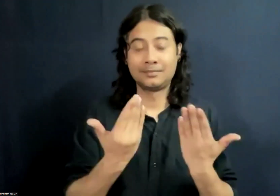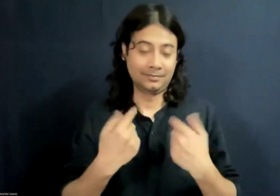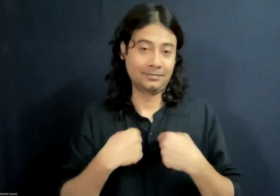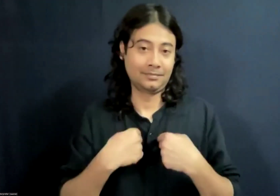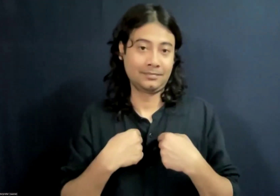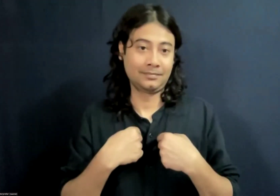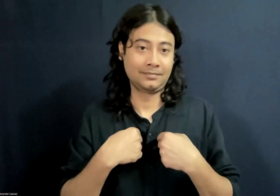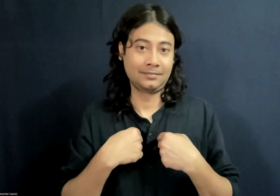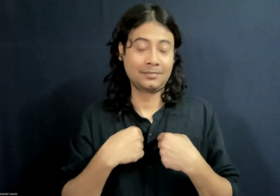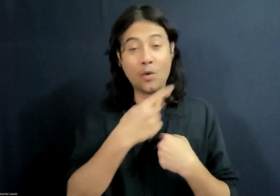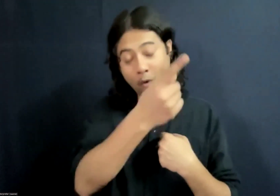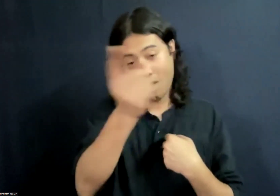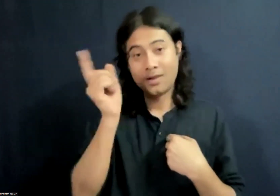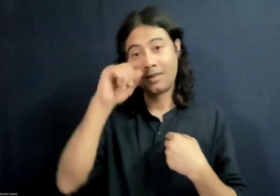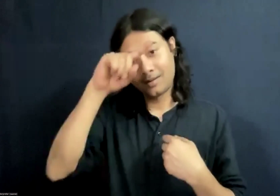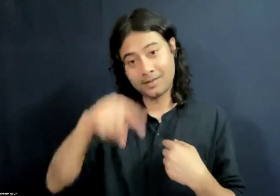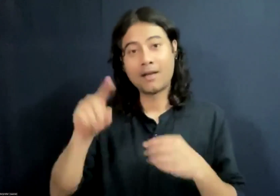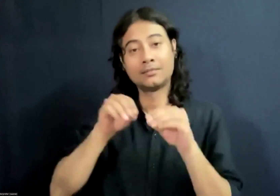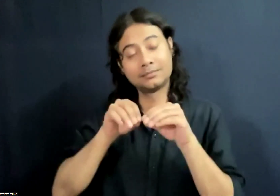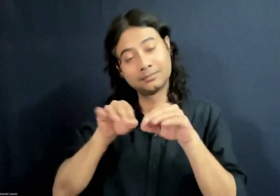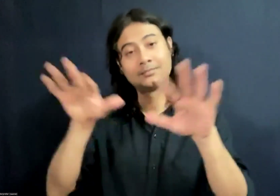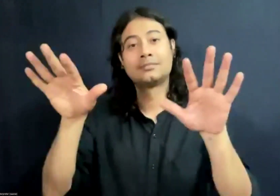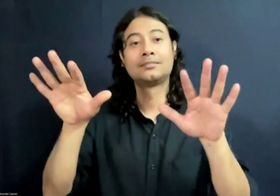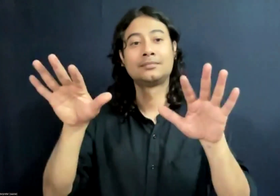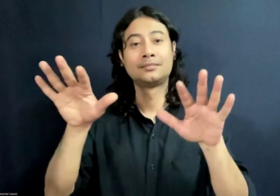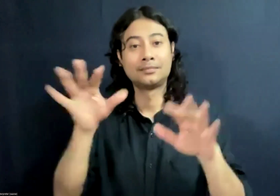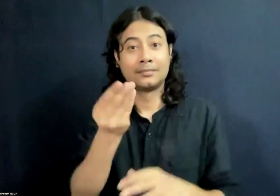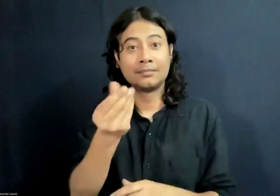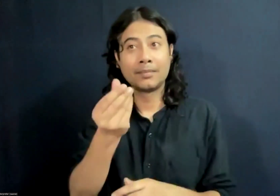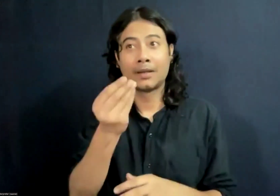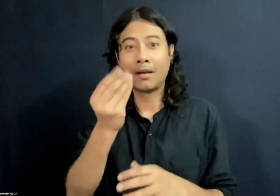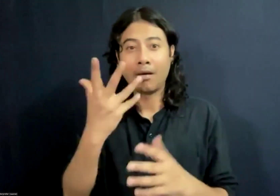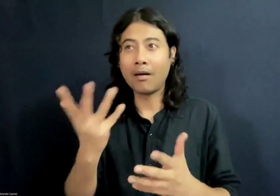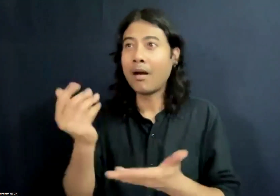I have given money for charity. So basically, I want to show,